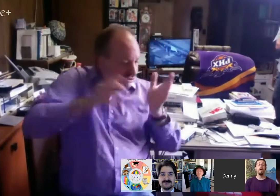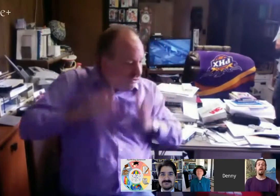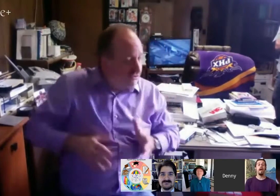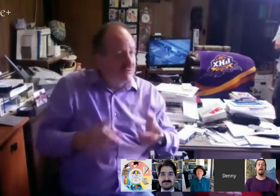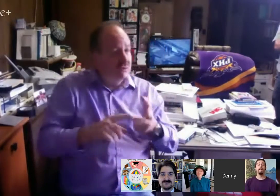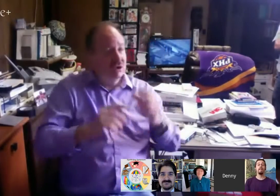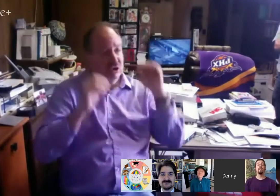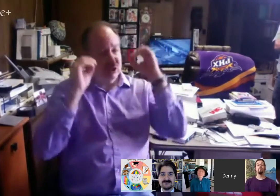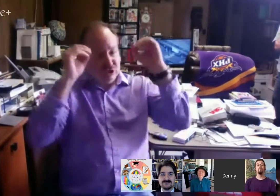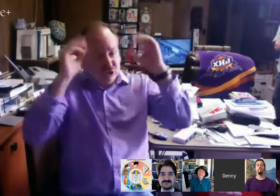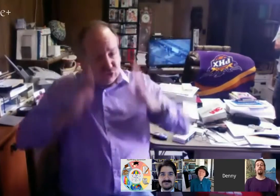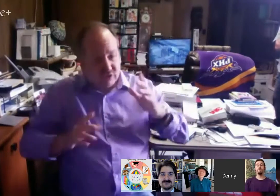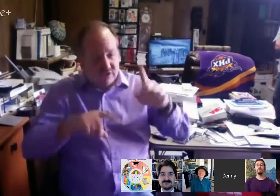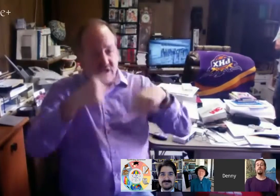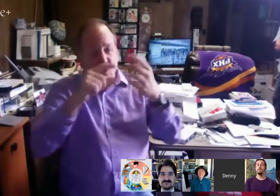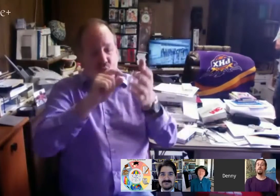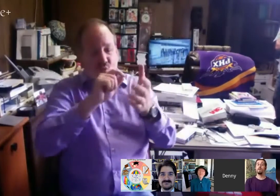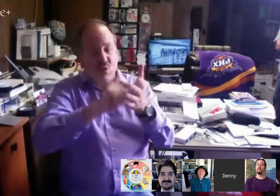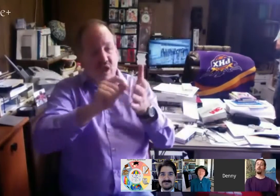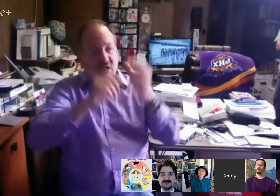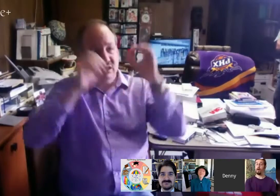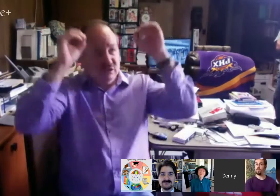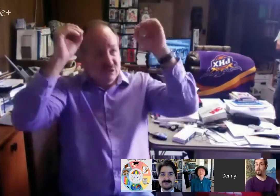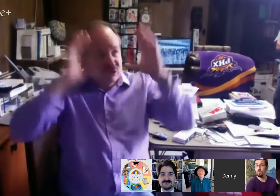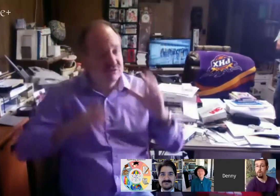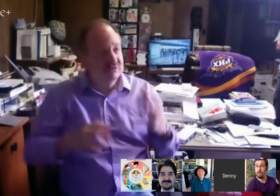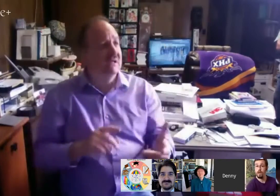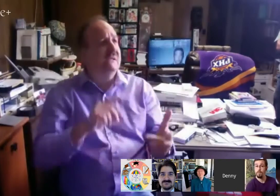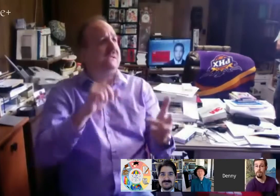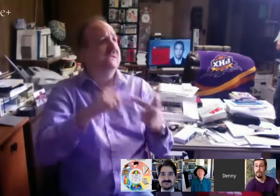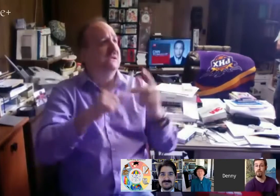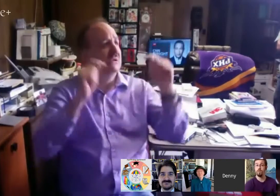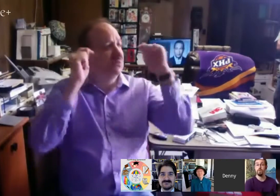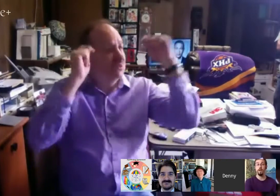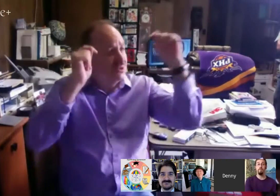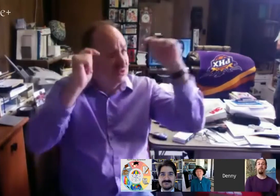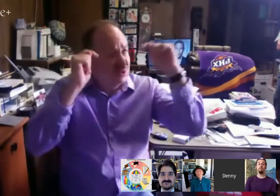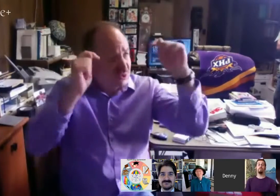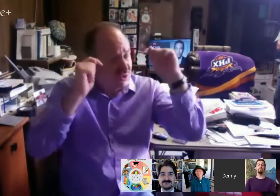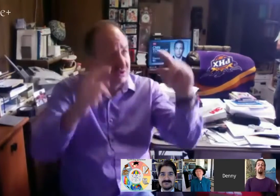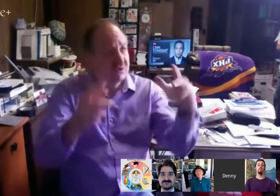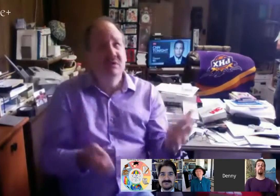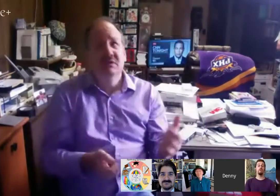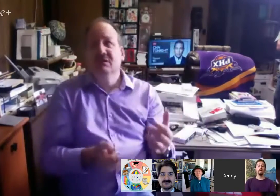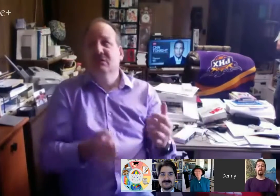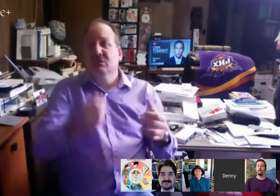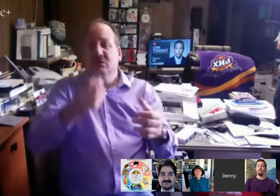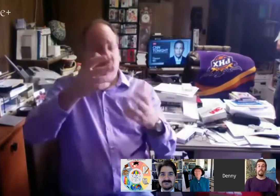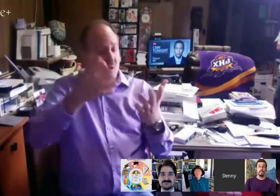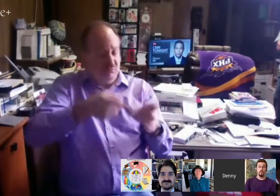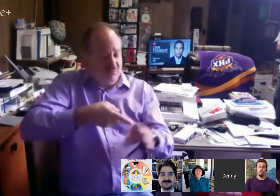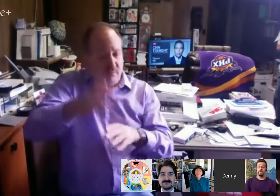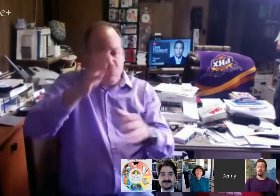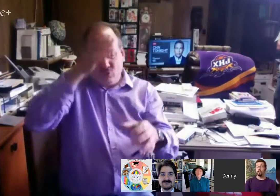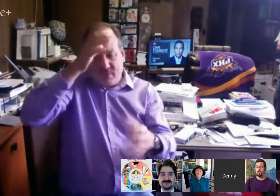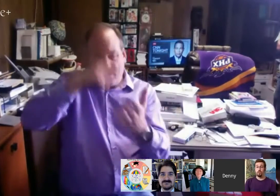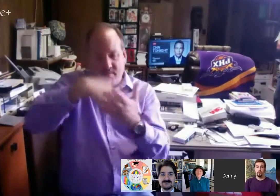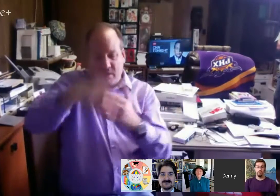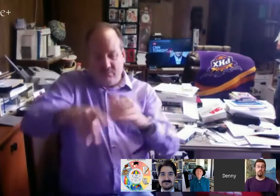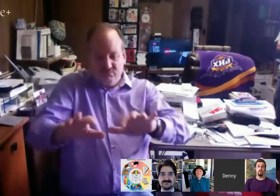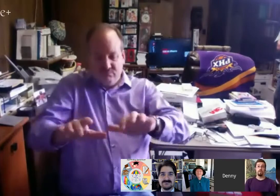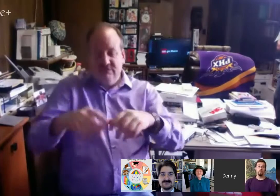RIT, and would be able to also be used by people who are